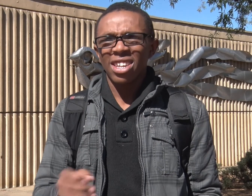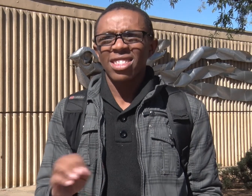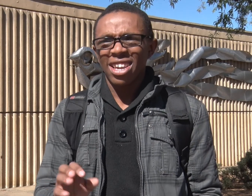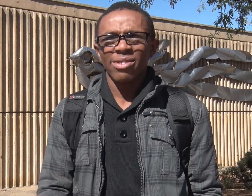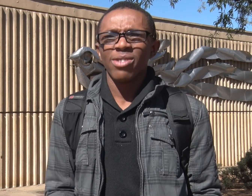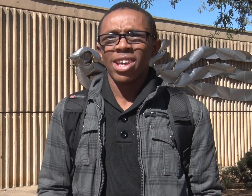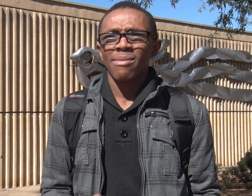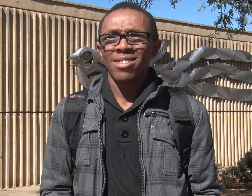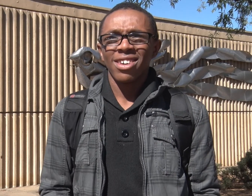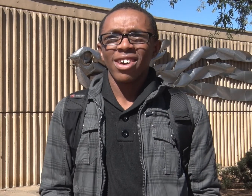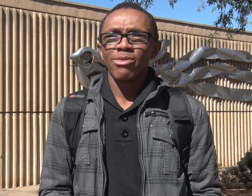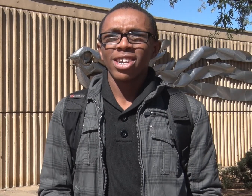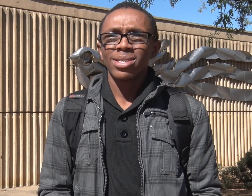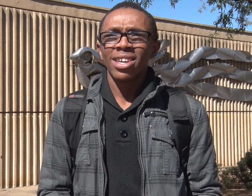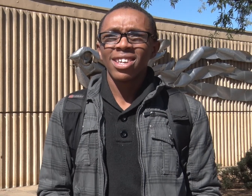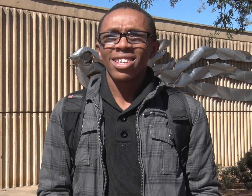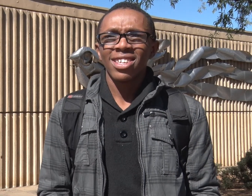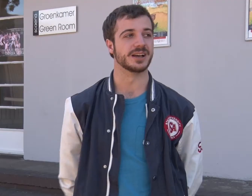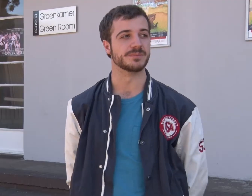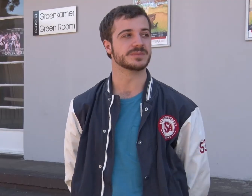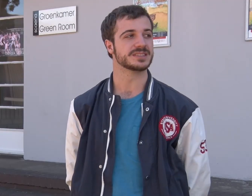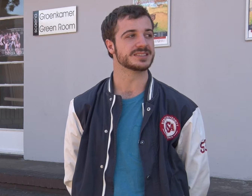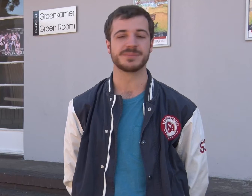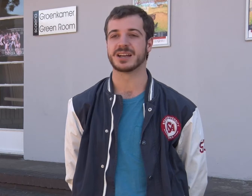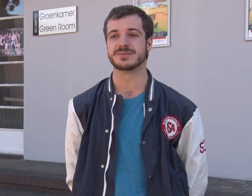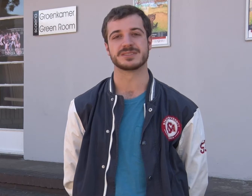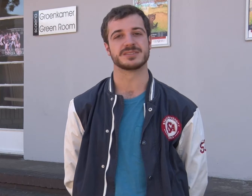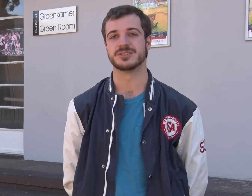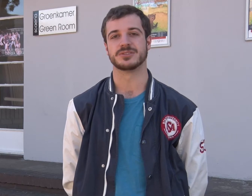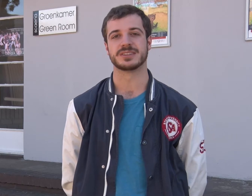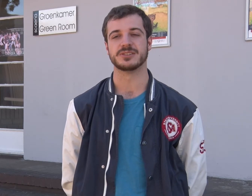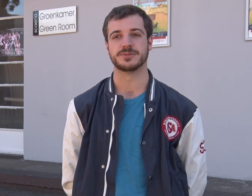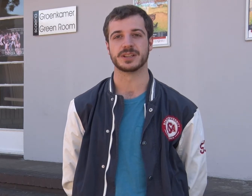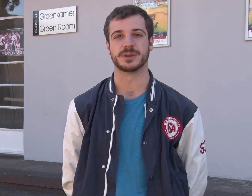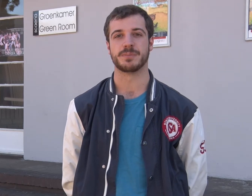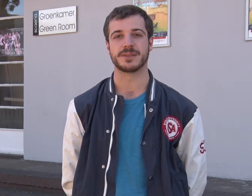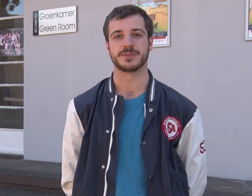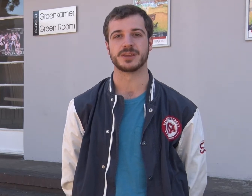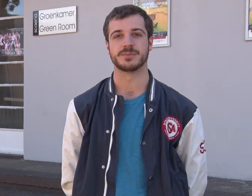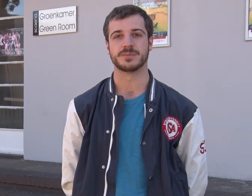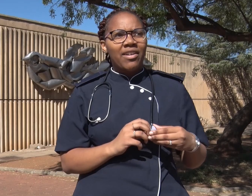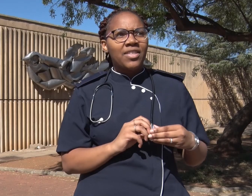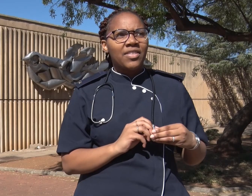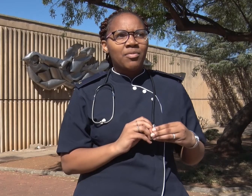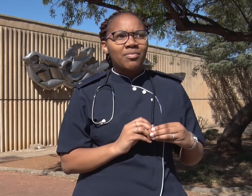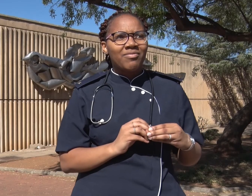they can read what I'm trying to say. Sometimes you tend to feel a bit bad for them. I think that they're